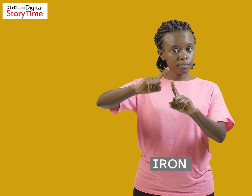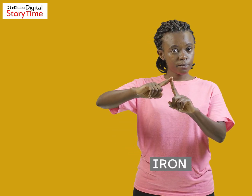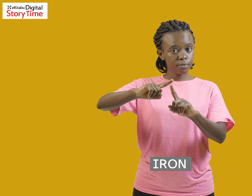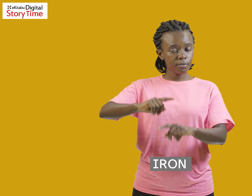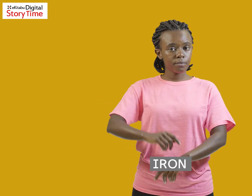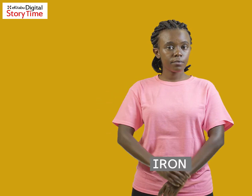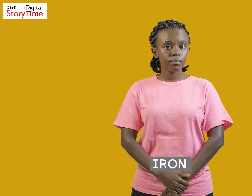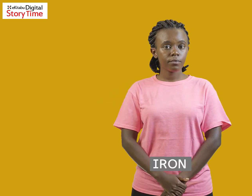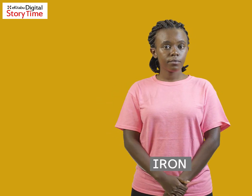Iron.